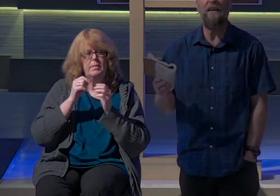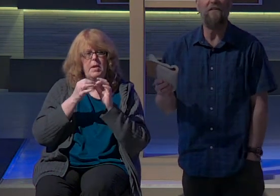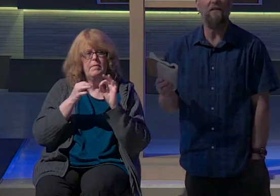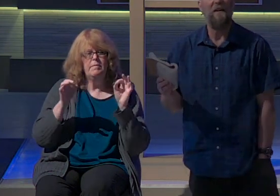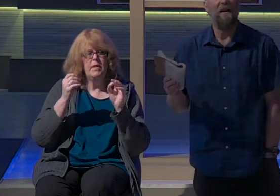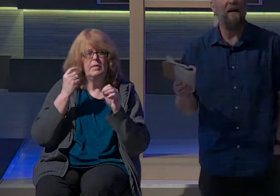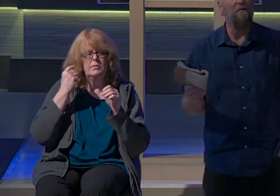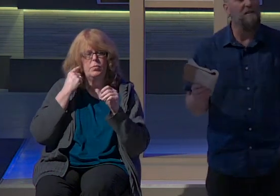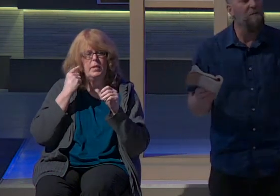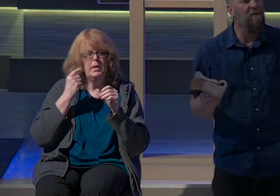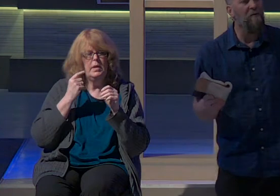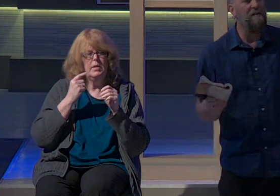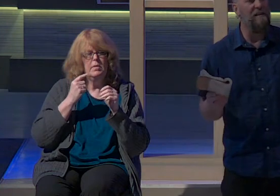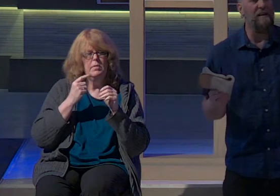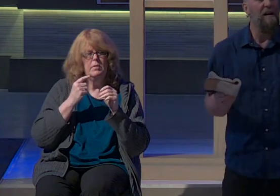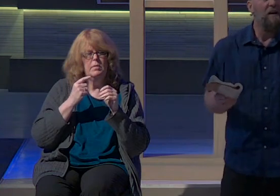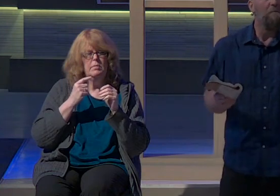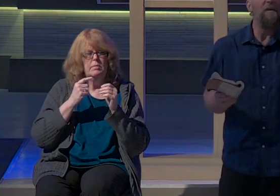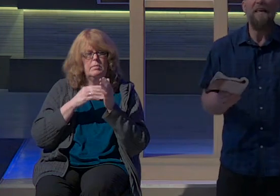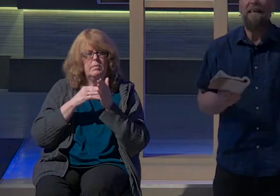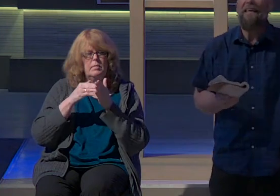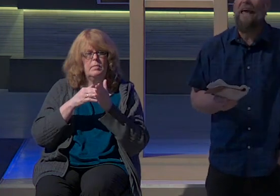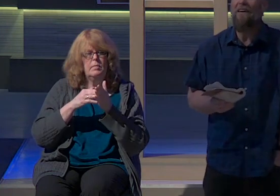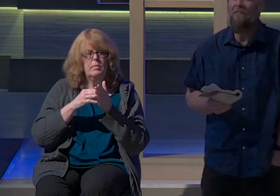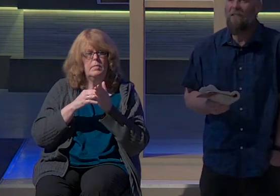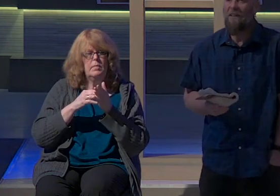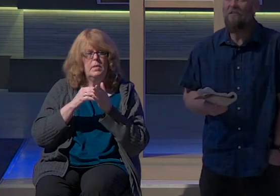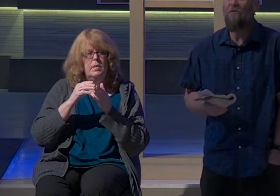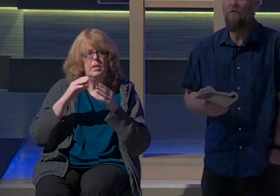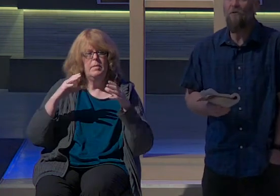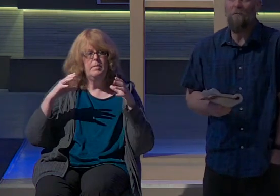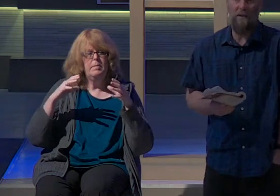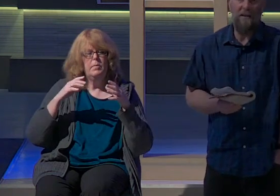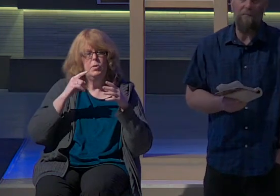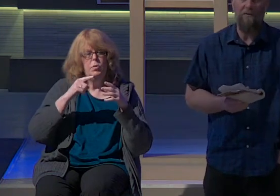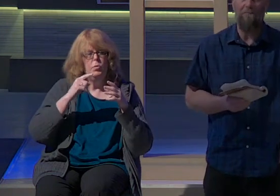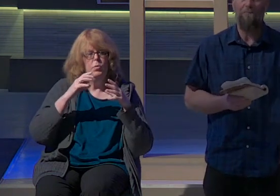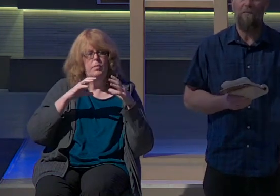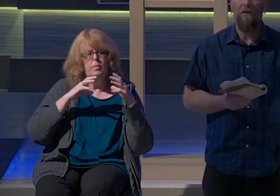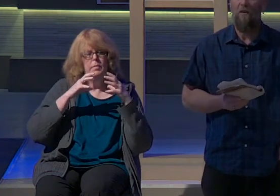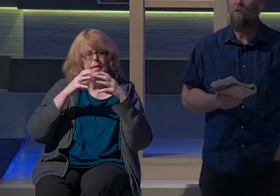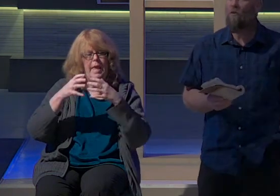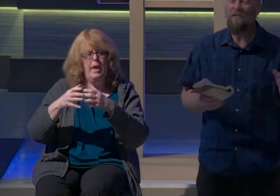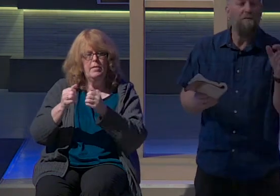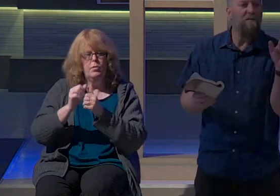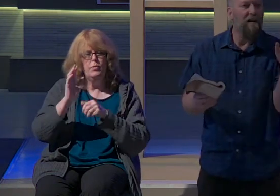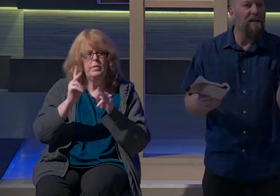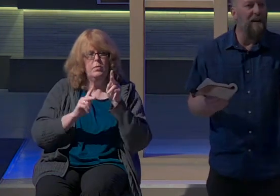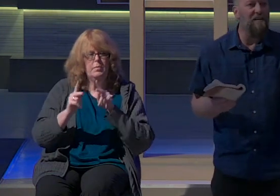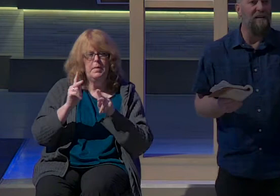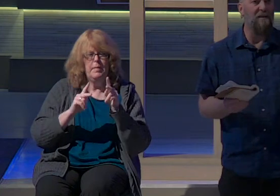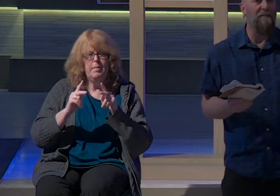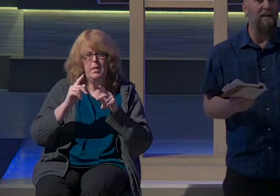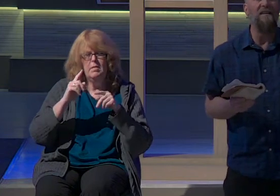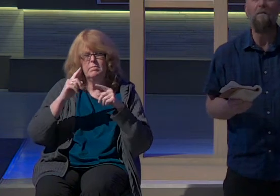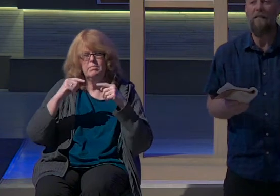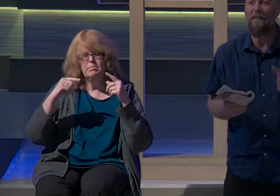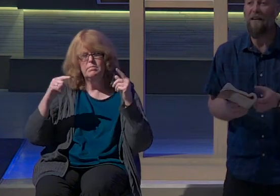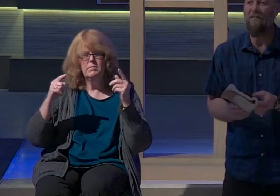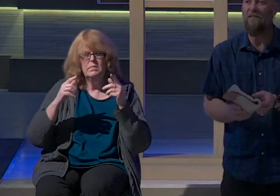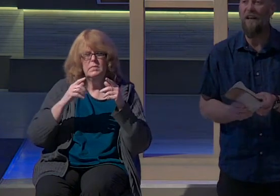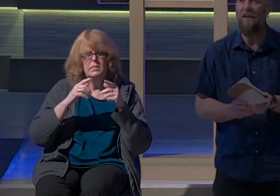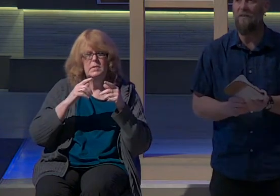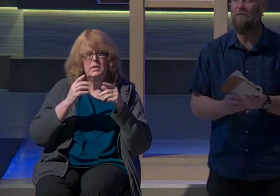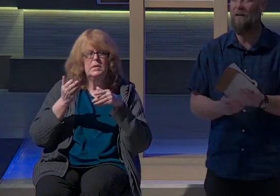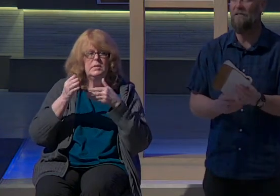that we hear with some frequency, being gathered to your people, or some variation of that. Think about the